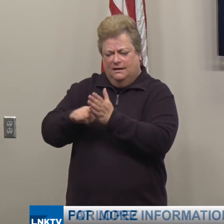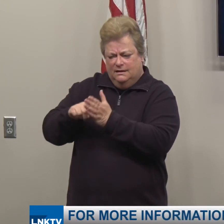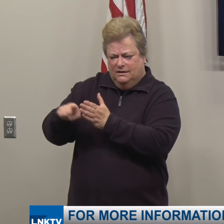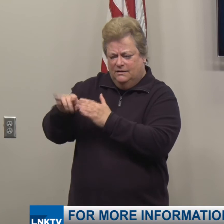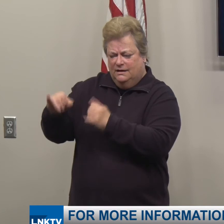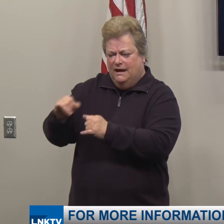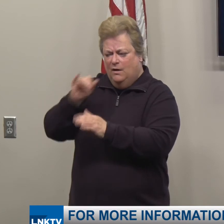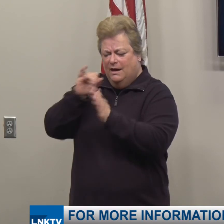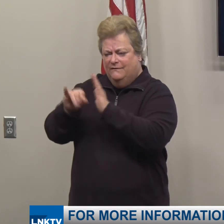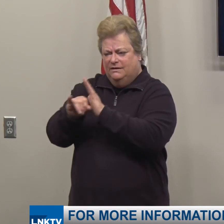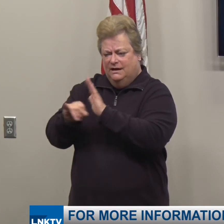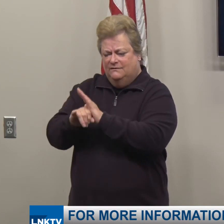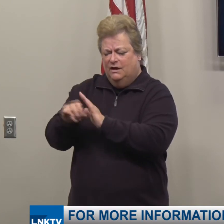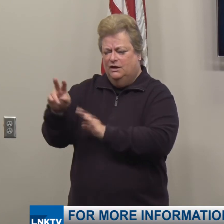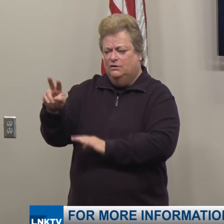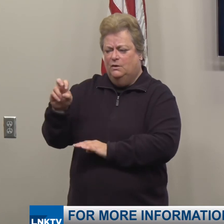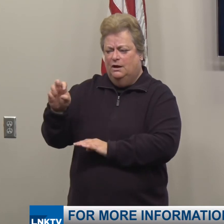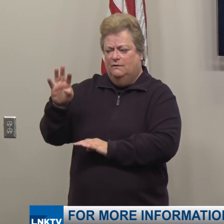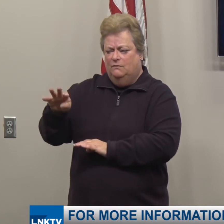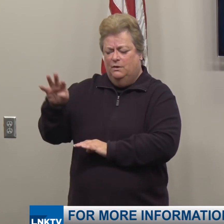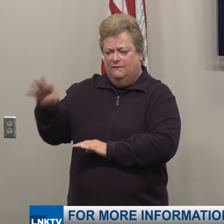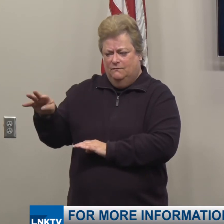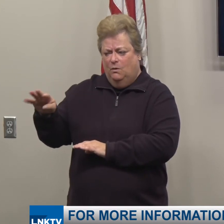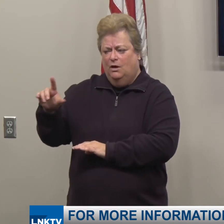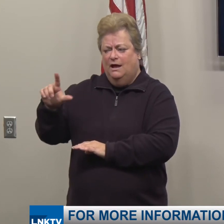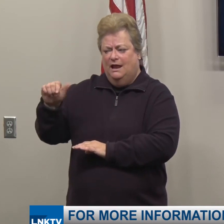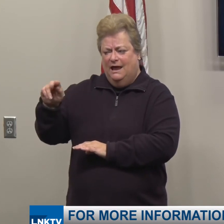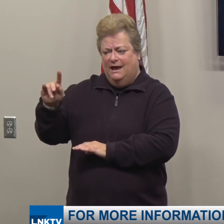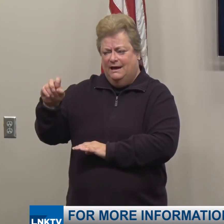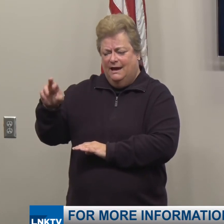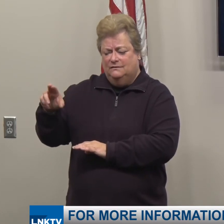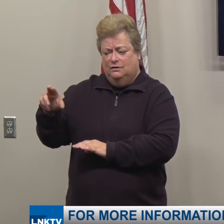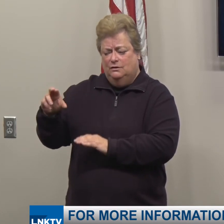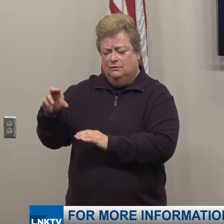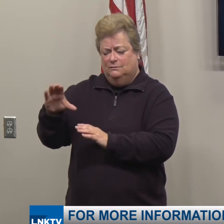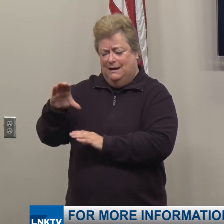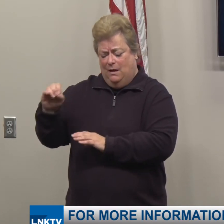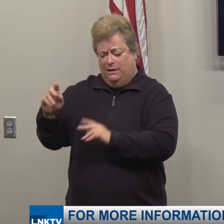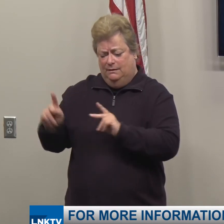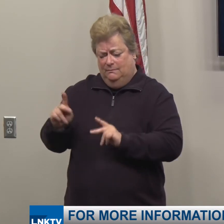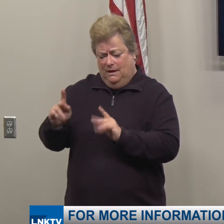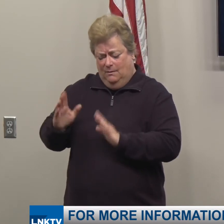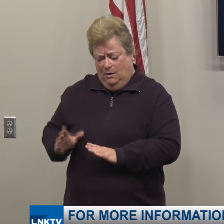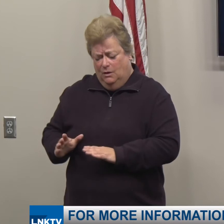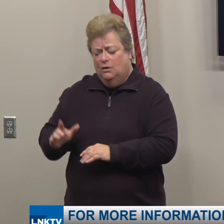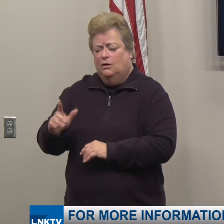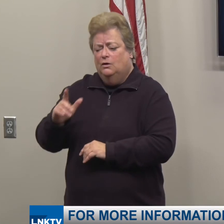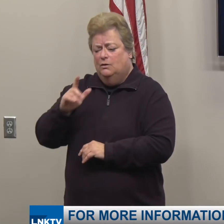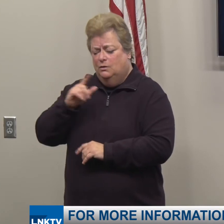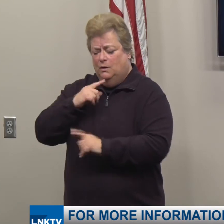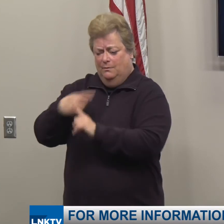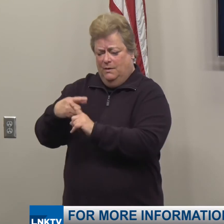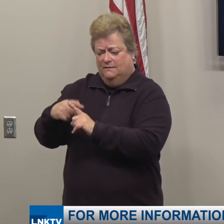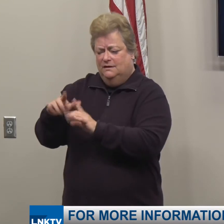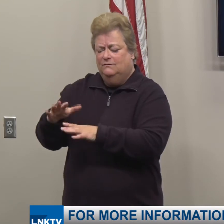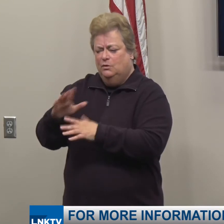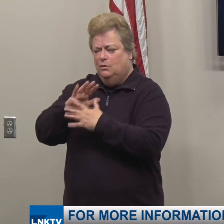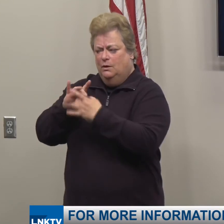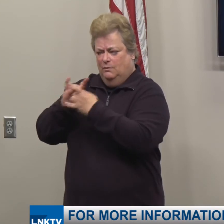now identified 244 Lancaster County residents who are positive cases related to the